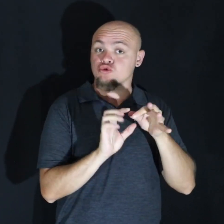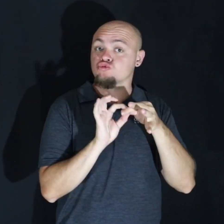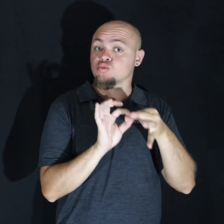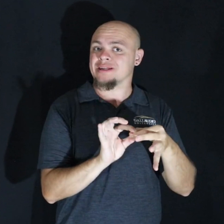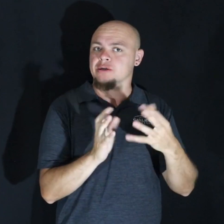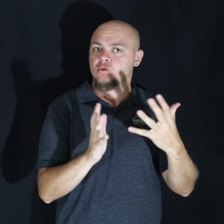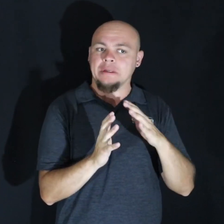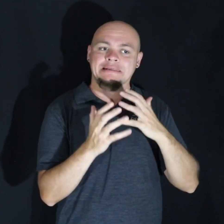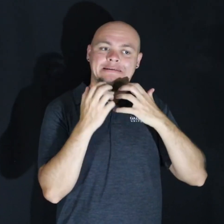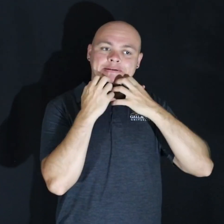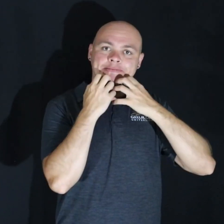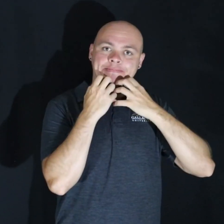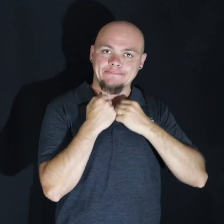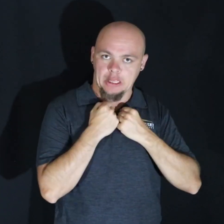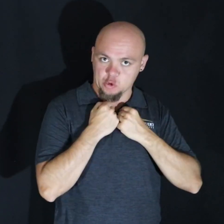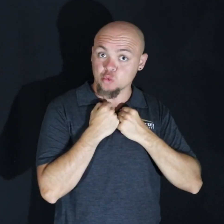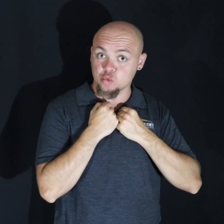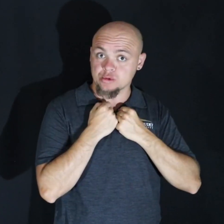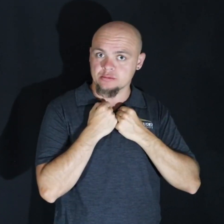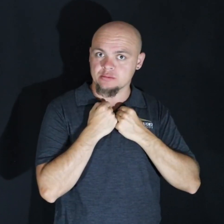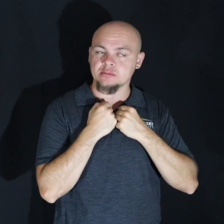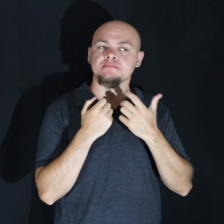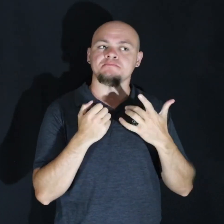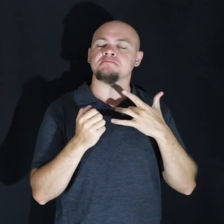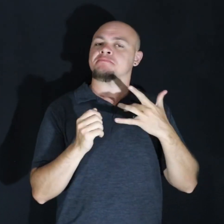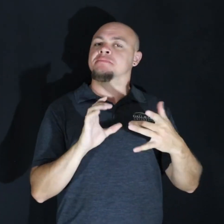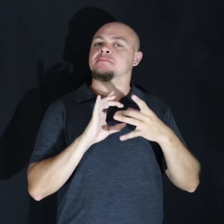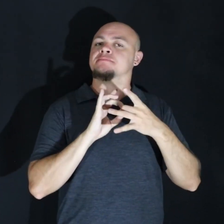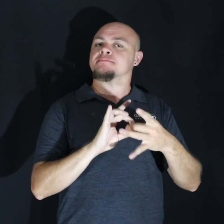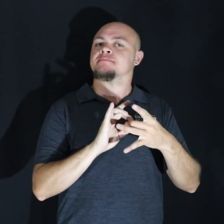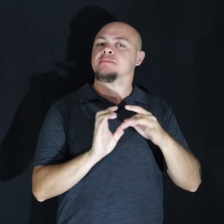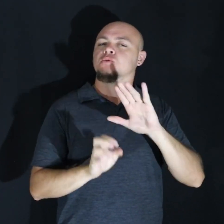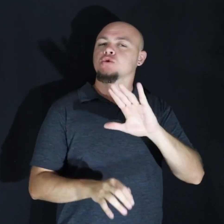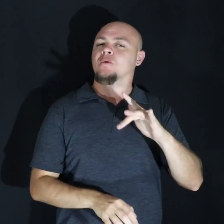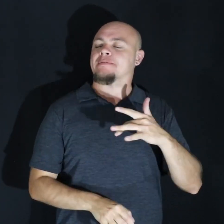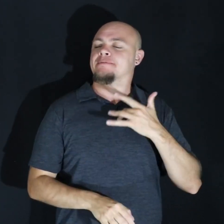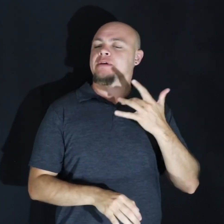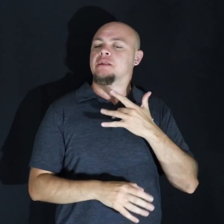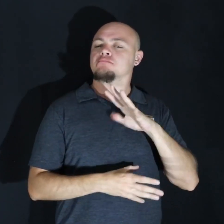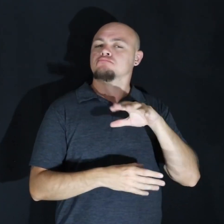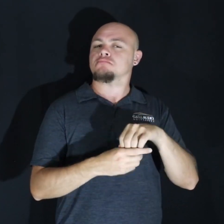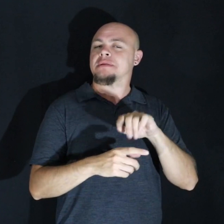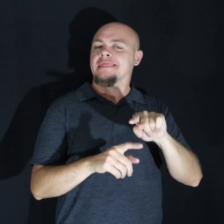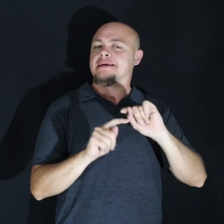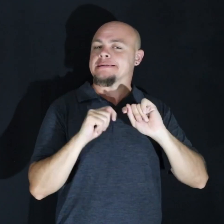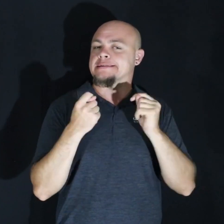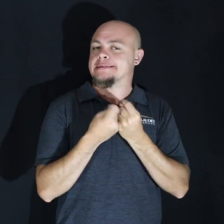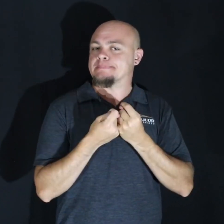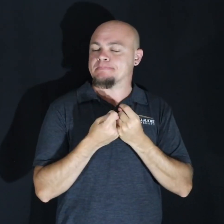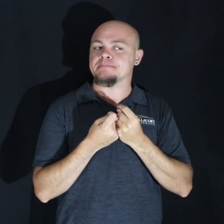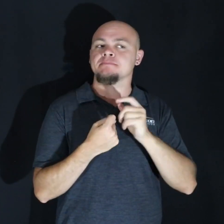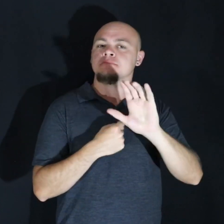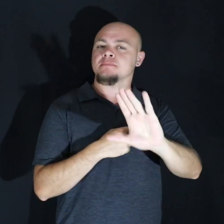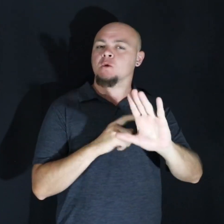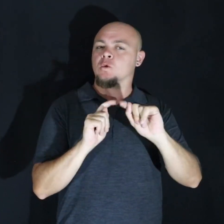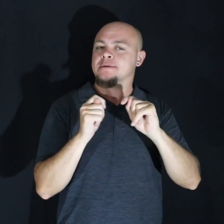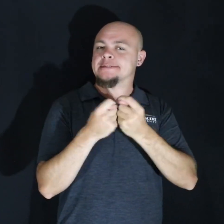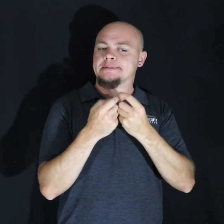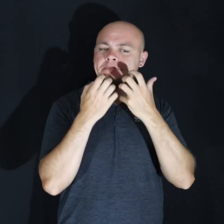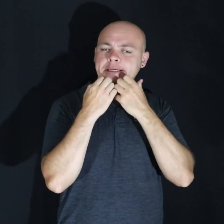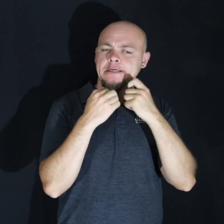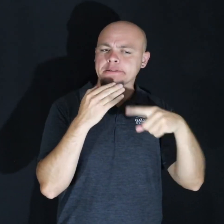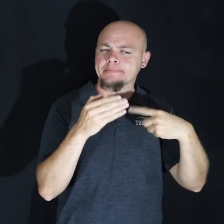the values of the team. It's largely connected to how you feel as being a part of that team and what your team cares